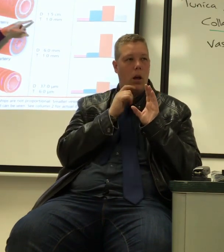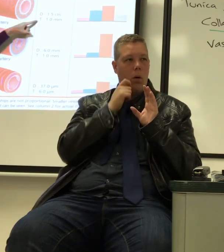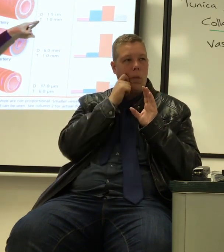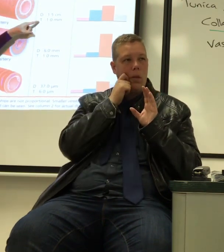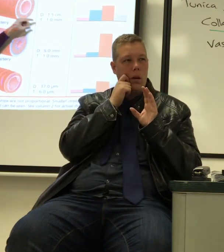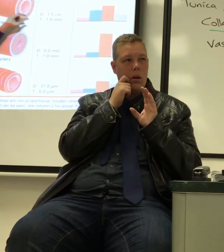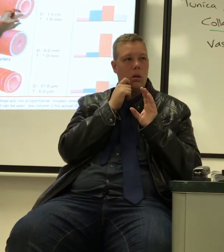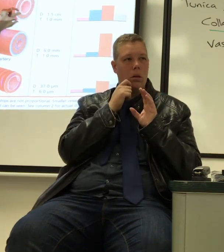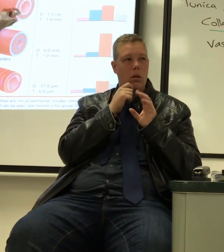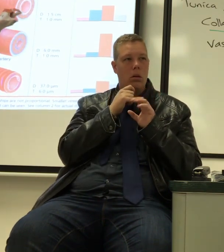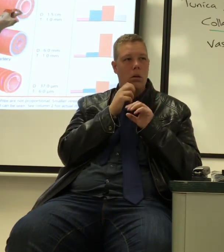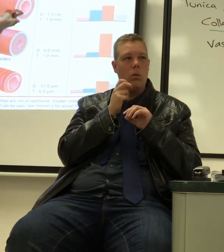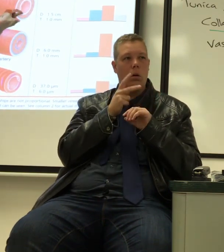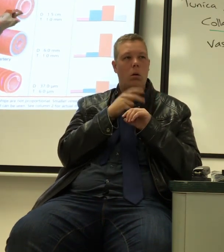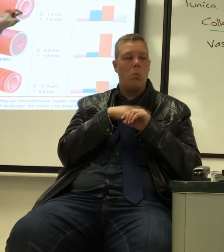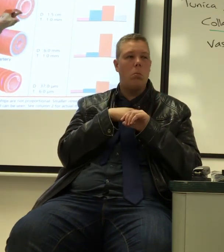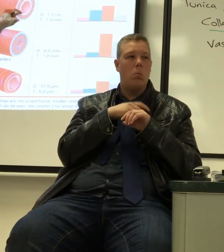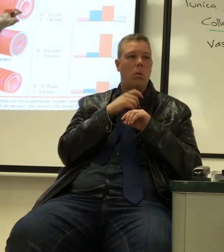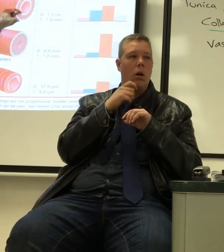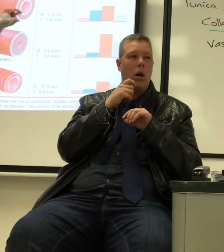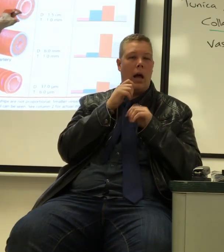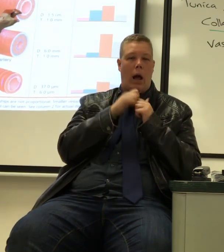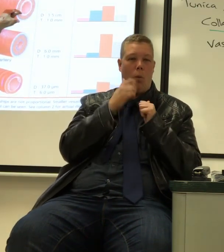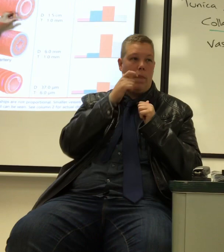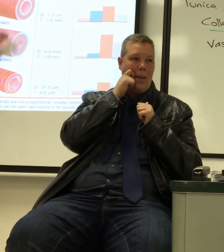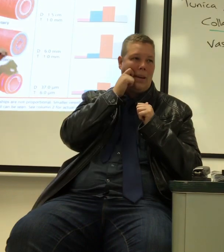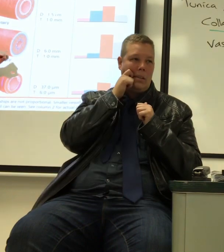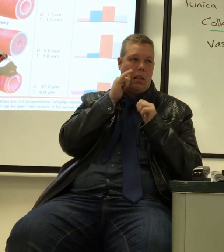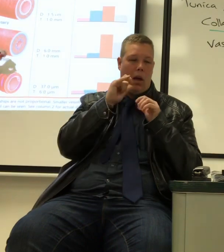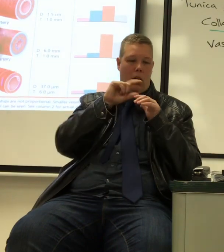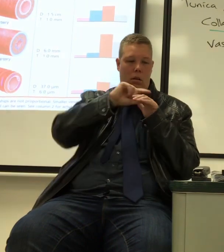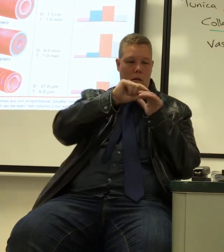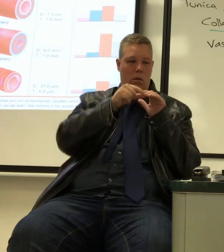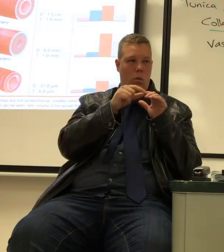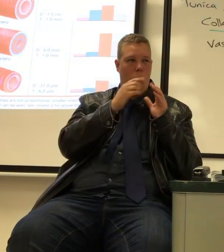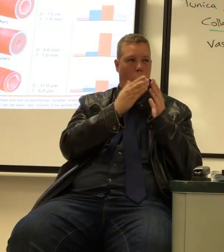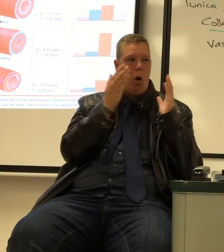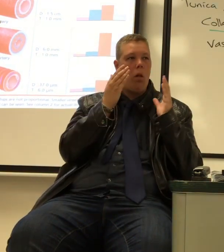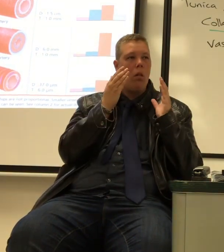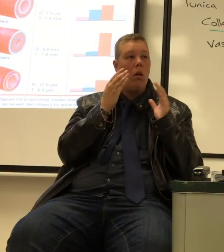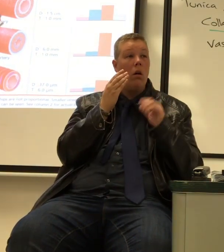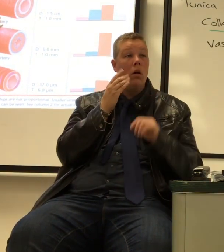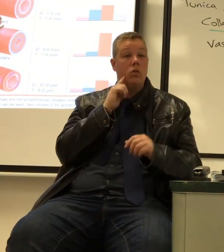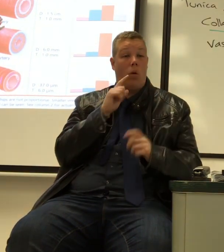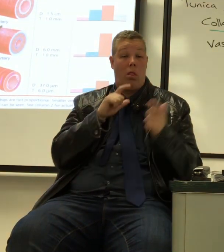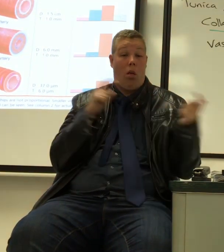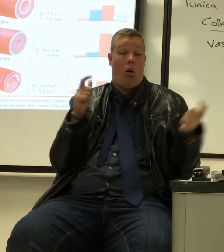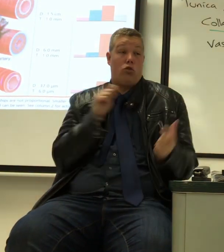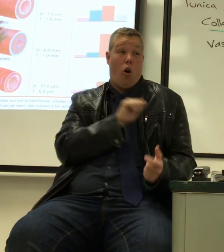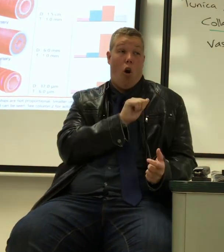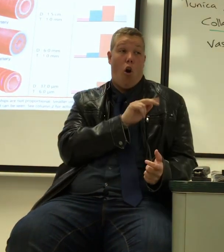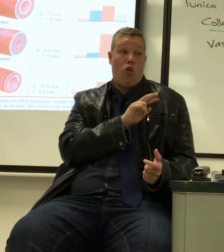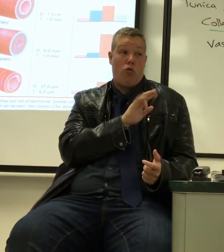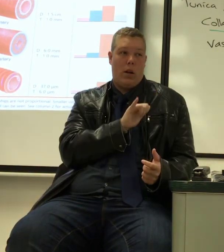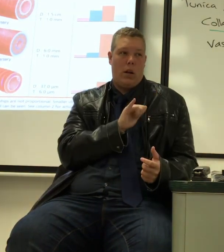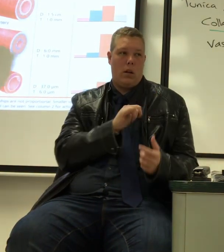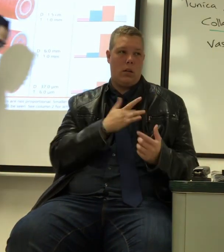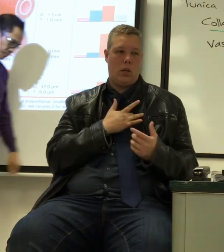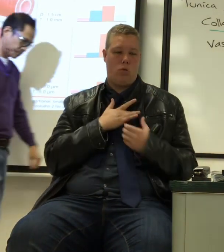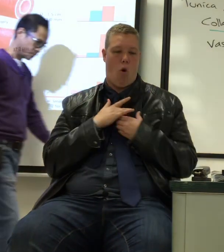But then also, how's the thickness of just the vessel wall? Okay. And so the largest arteries right after the heart are the elastic